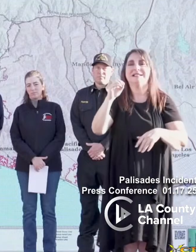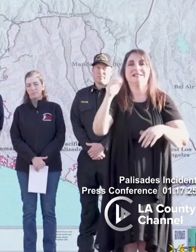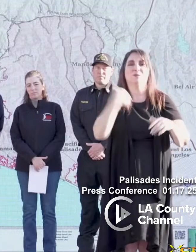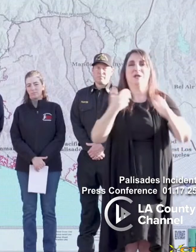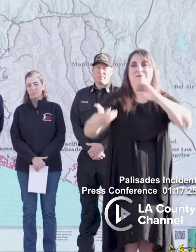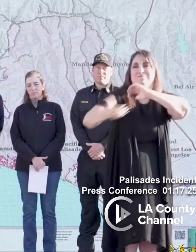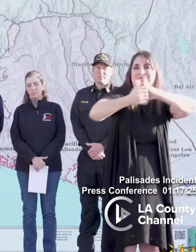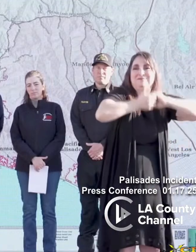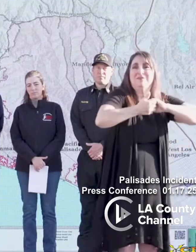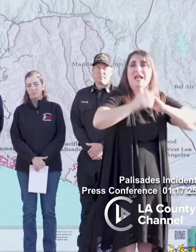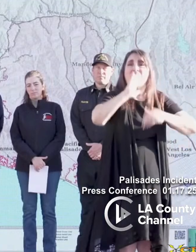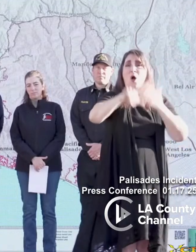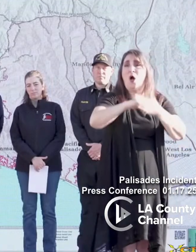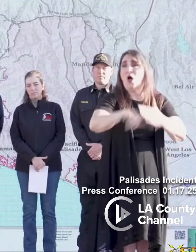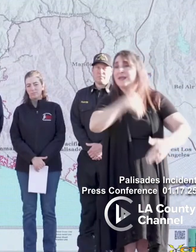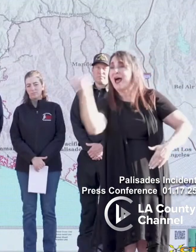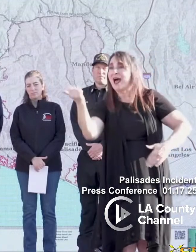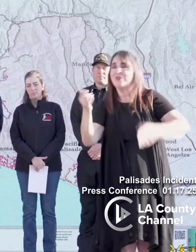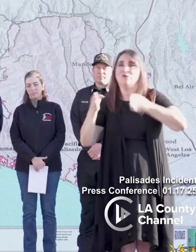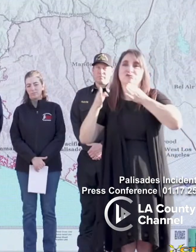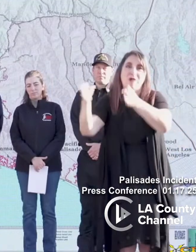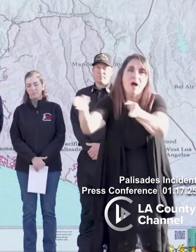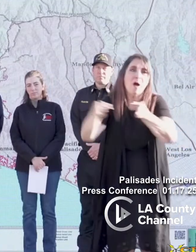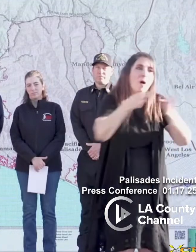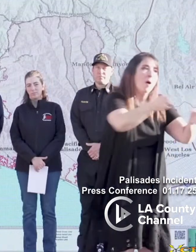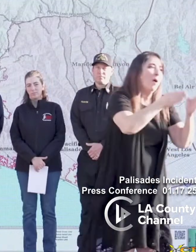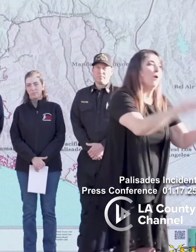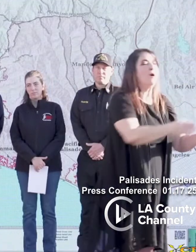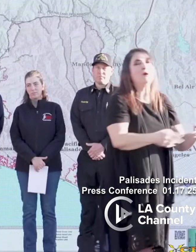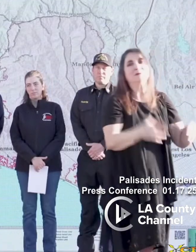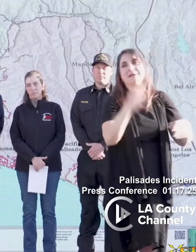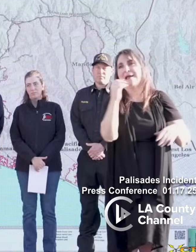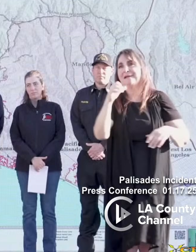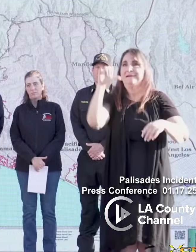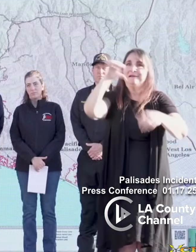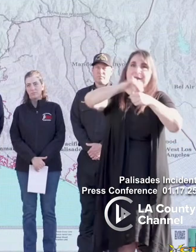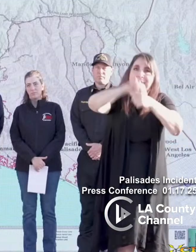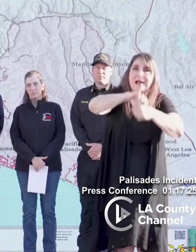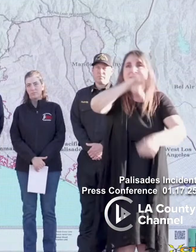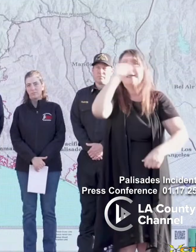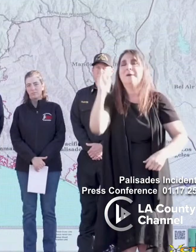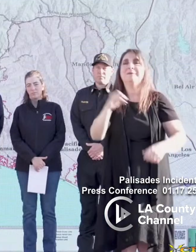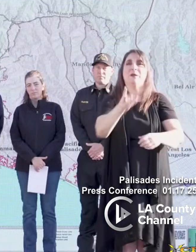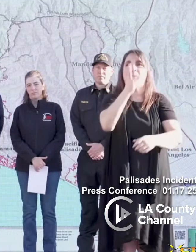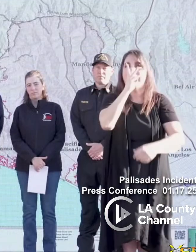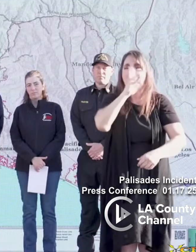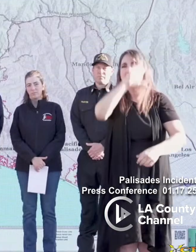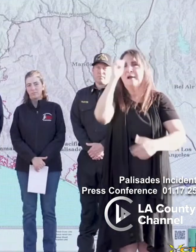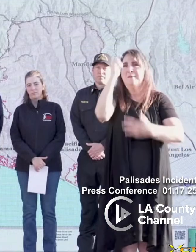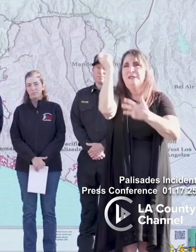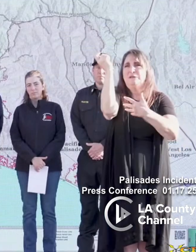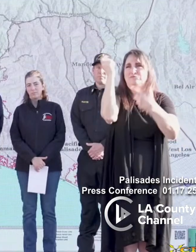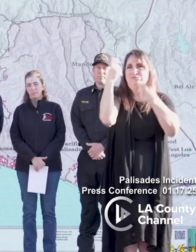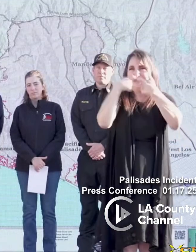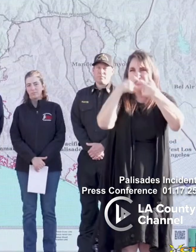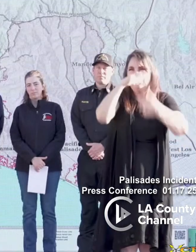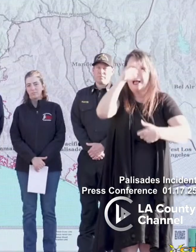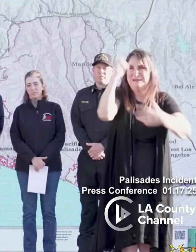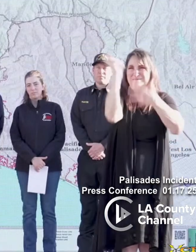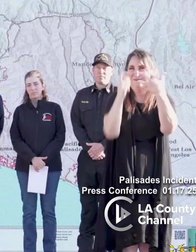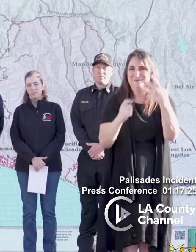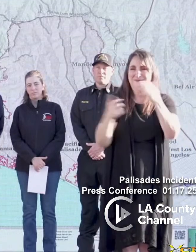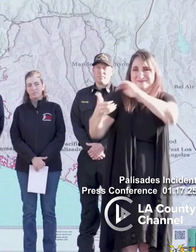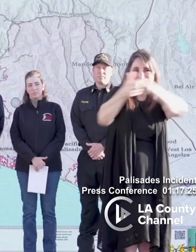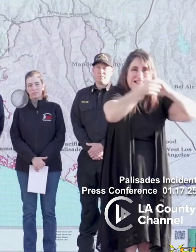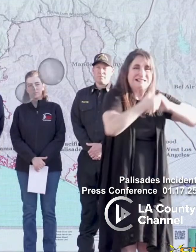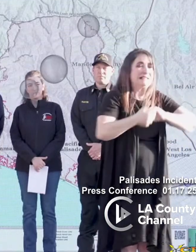other cooperators from roads and gas and water, and we'll get there. It's going to be a